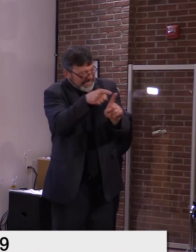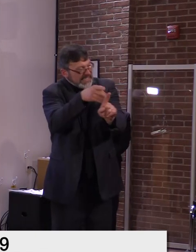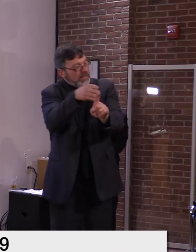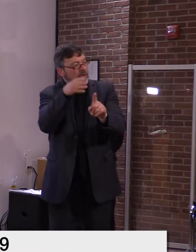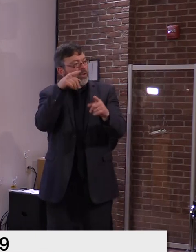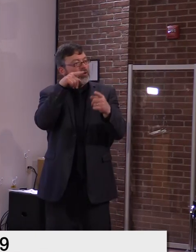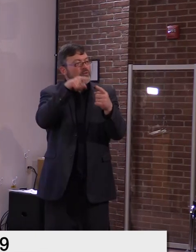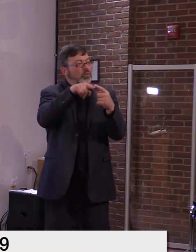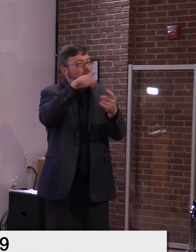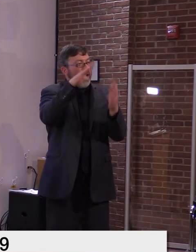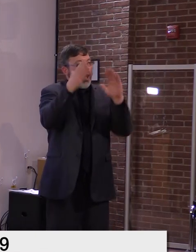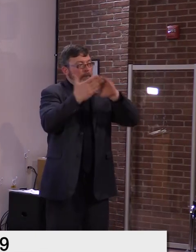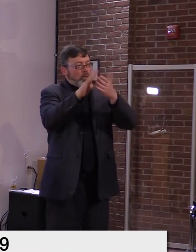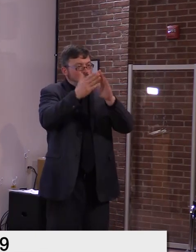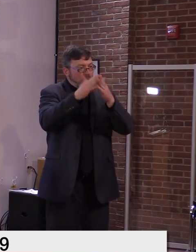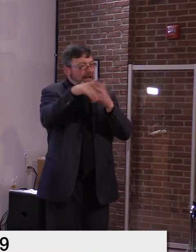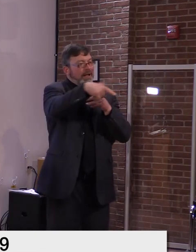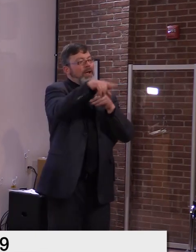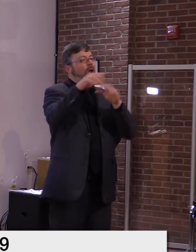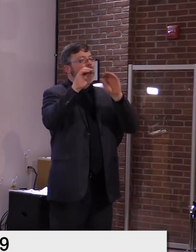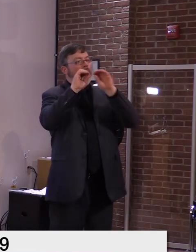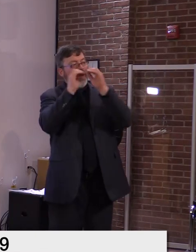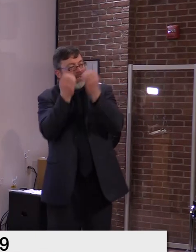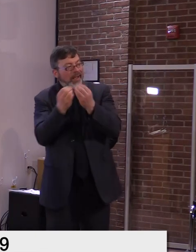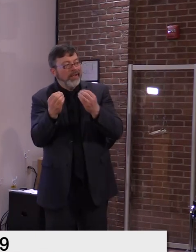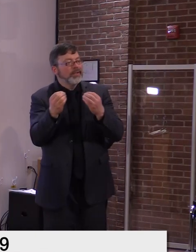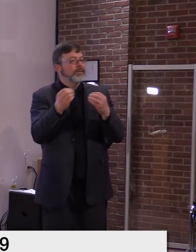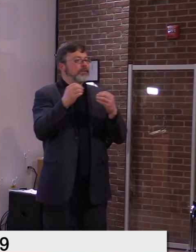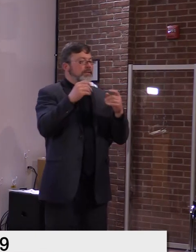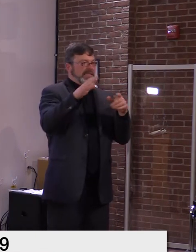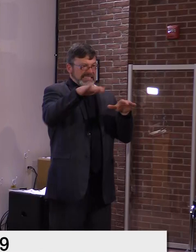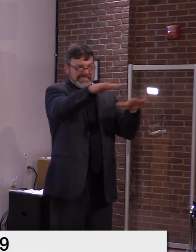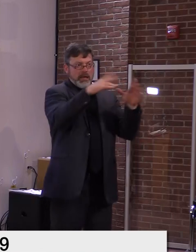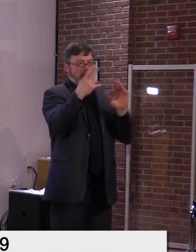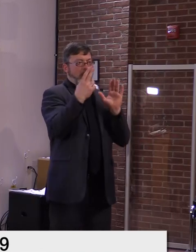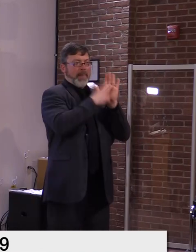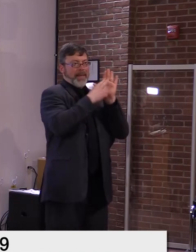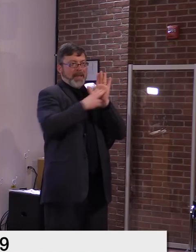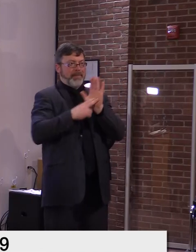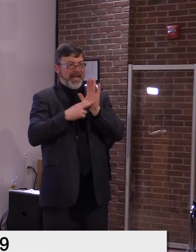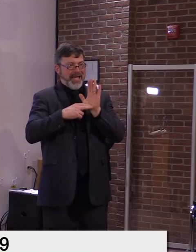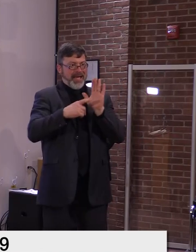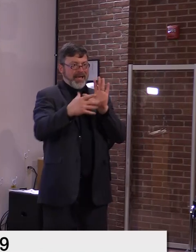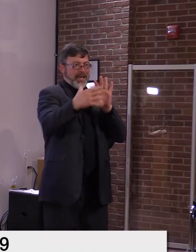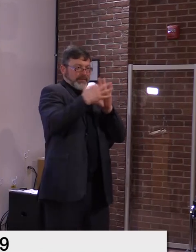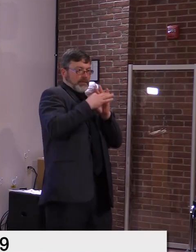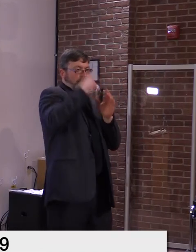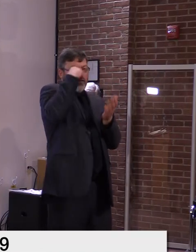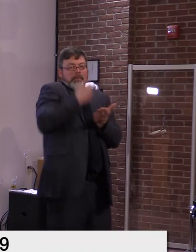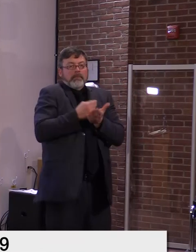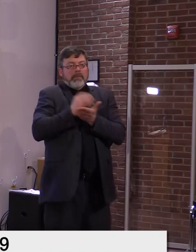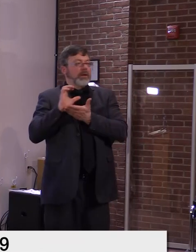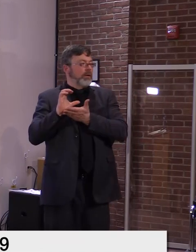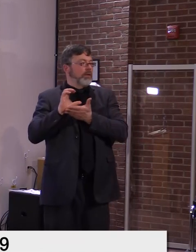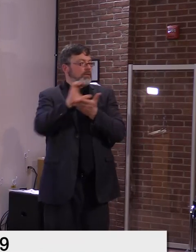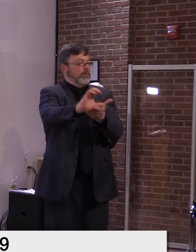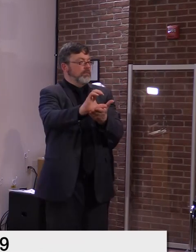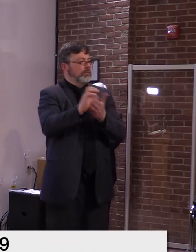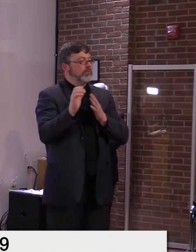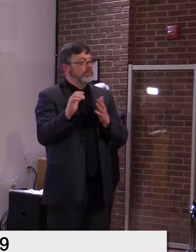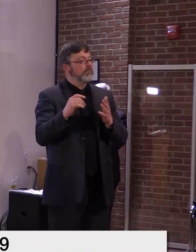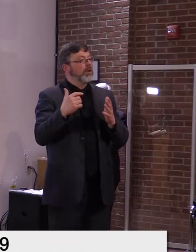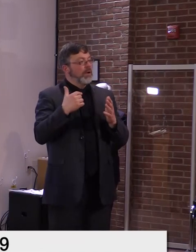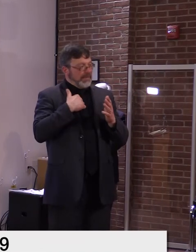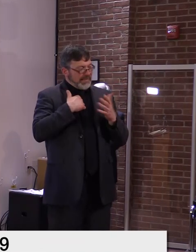students and families at the moment. But yes, the reason we have such a close partnership on this across different state agencies, but also with